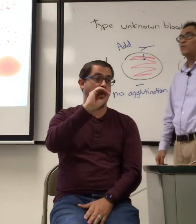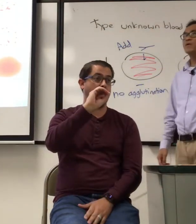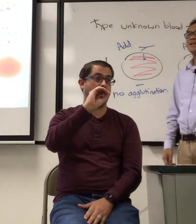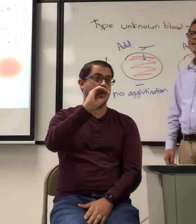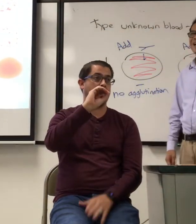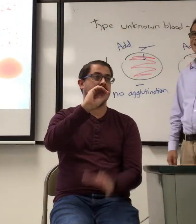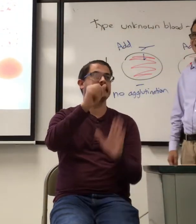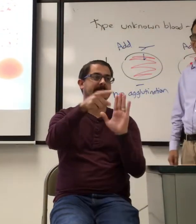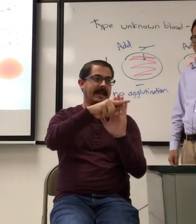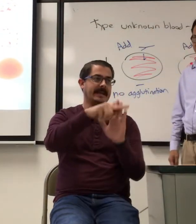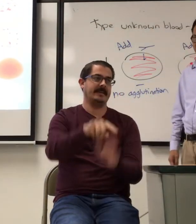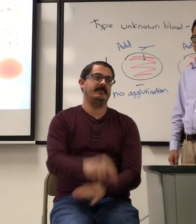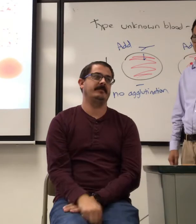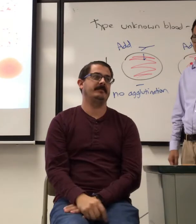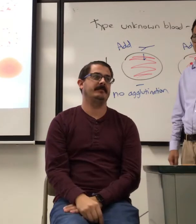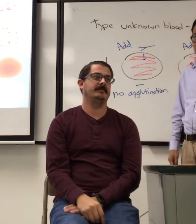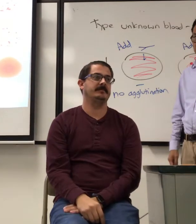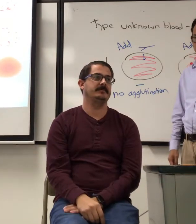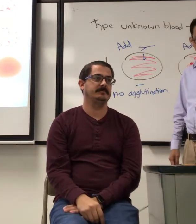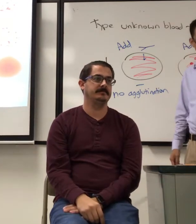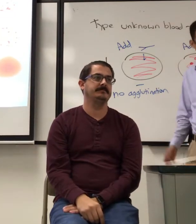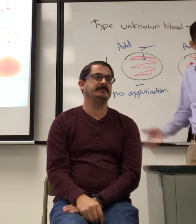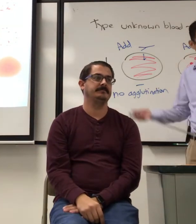O negative.